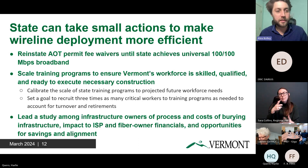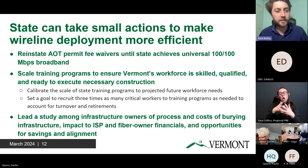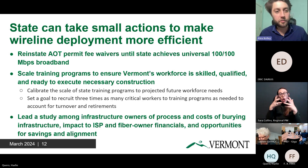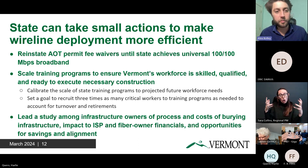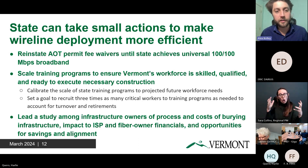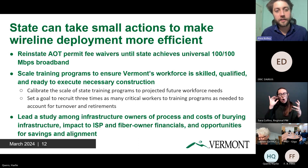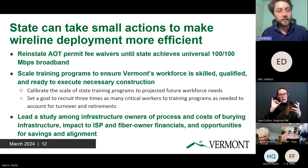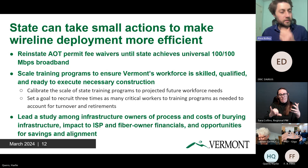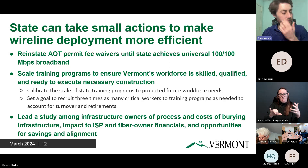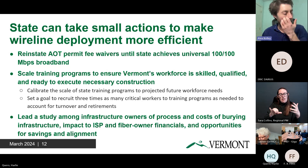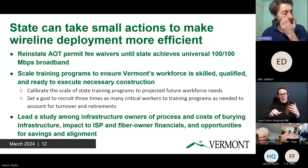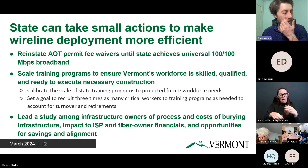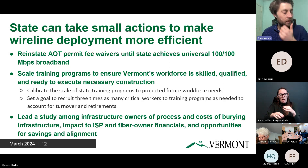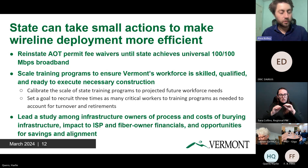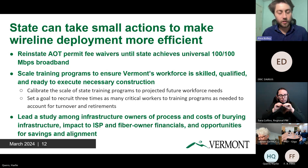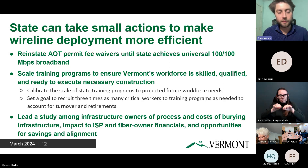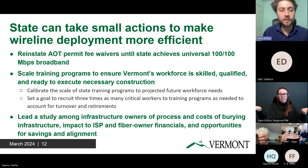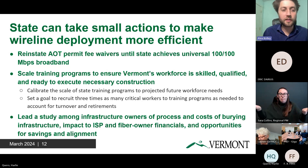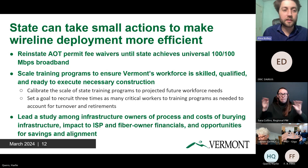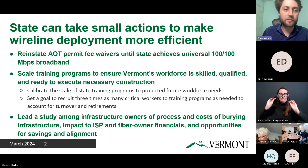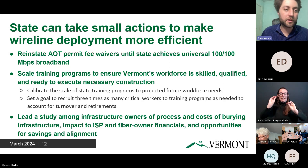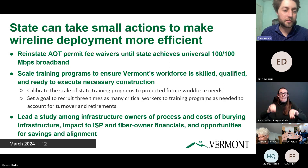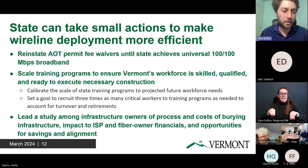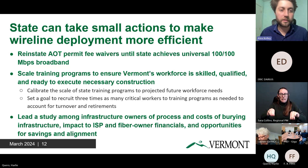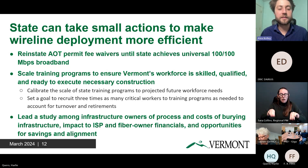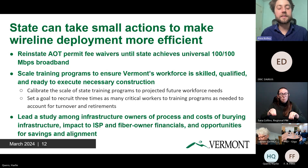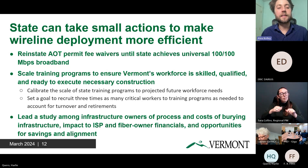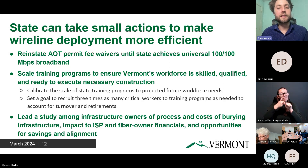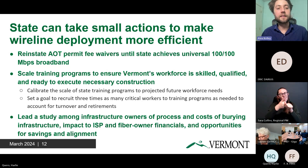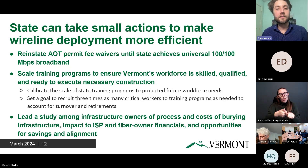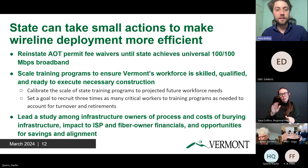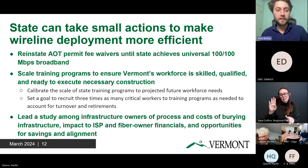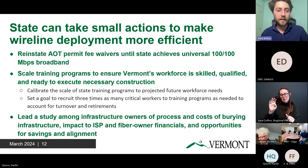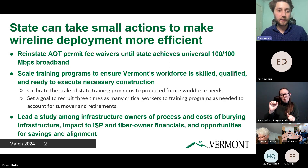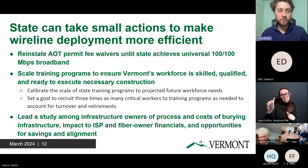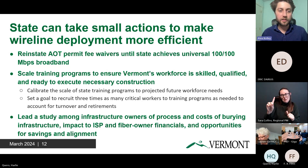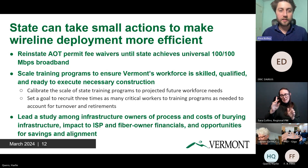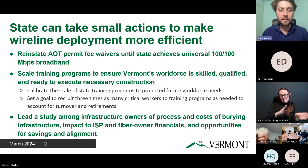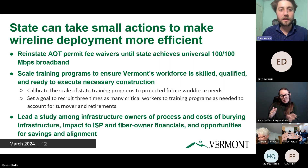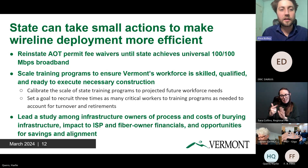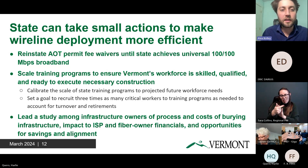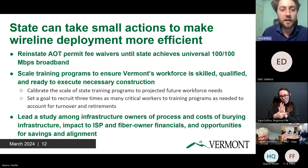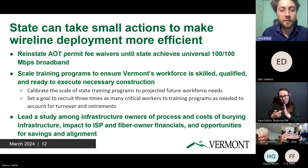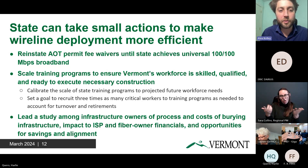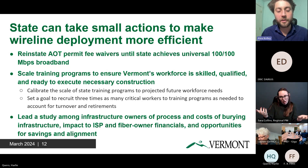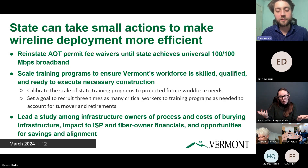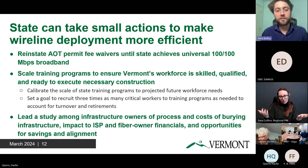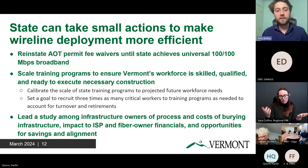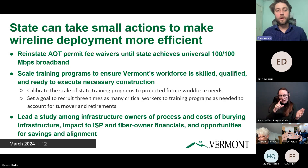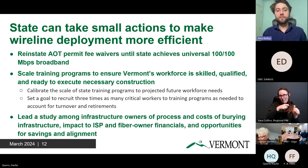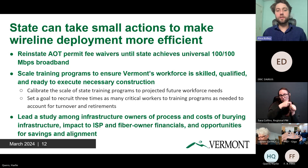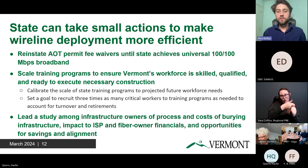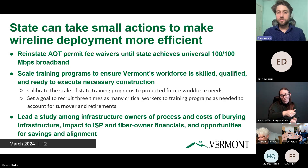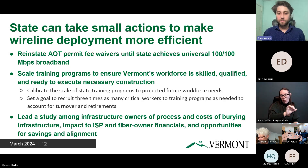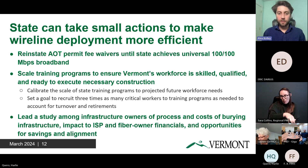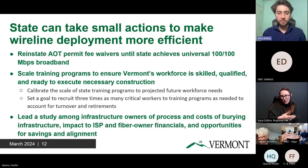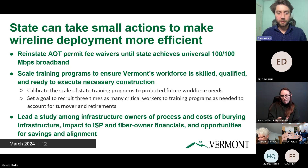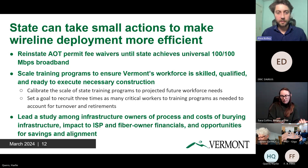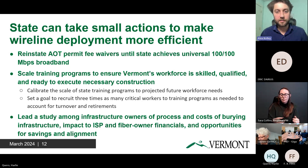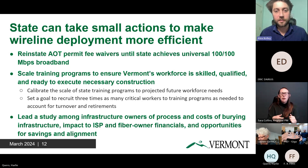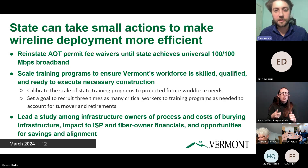be that way by statute. But there's a few things that we recommended. First of all, reinstating the AOT permit fee